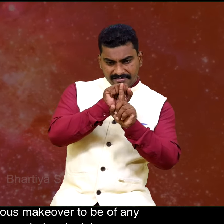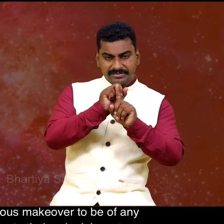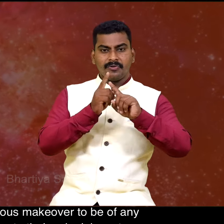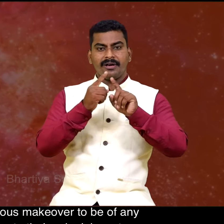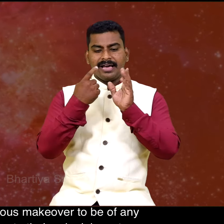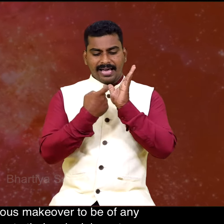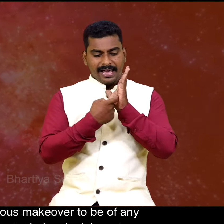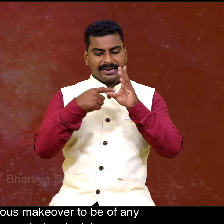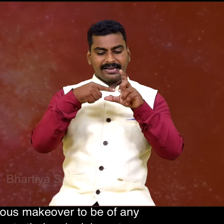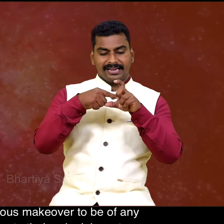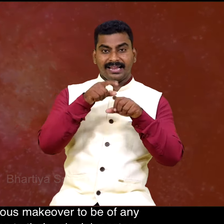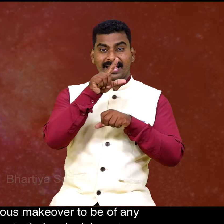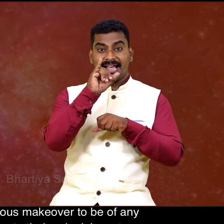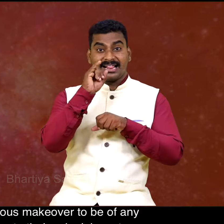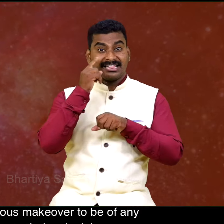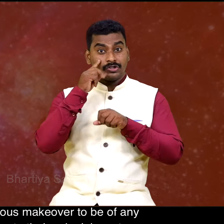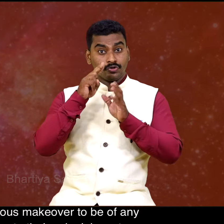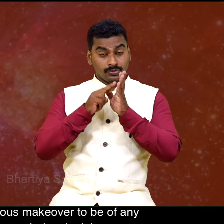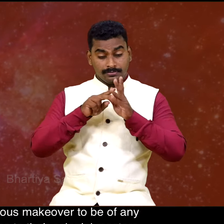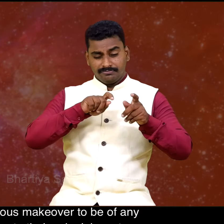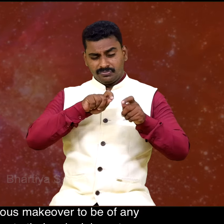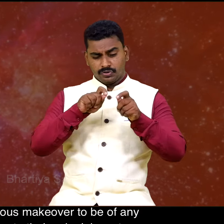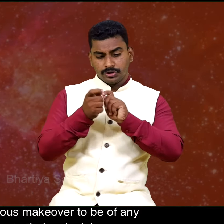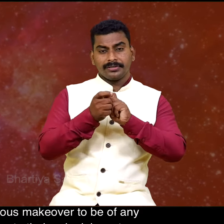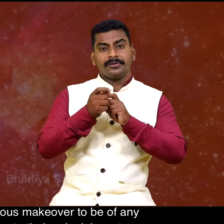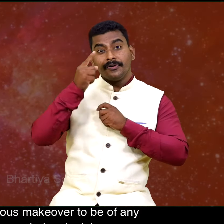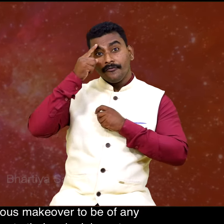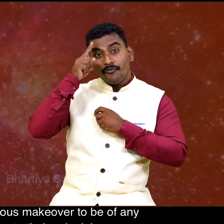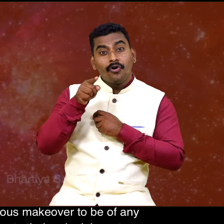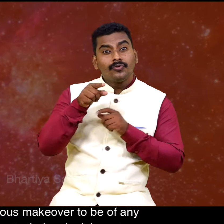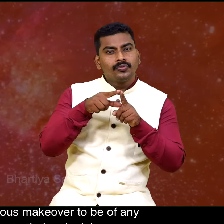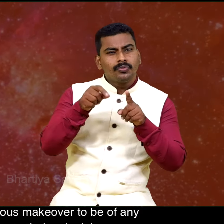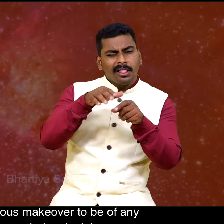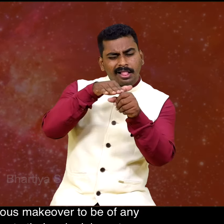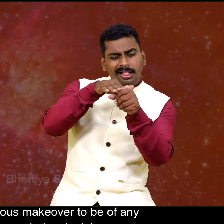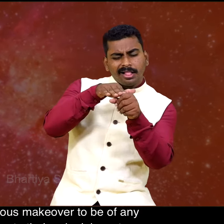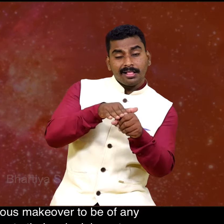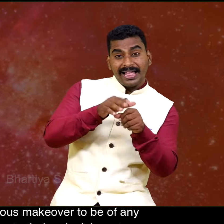makeover to be of any service to their colonial masters.